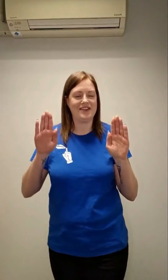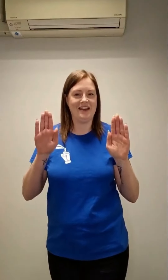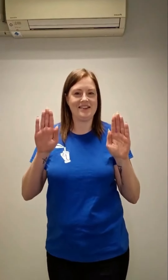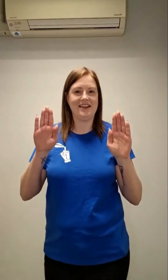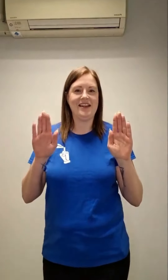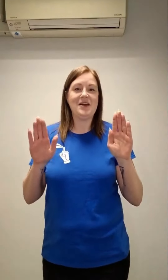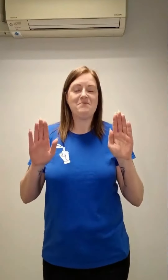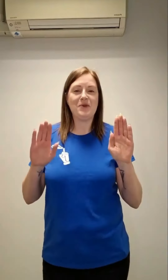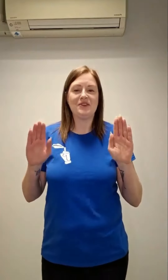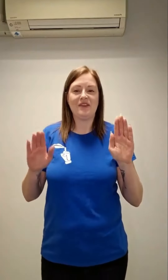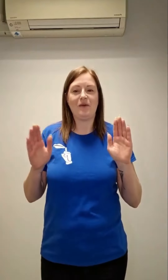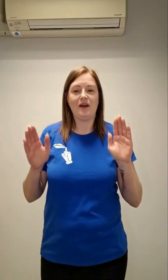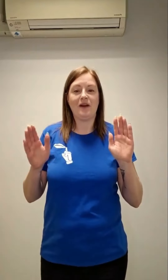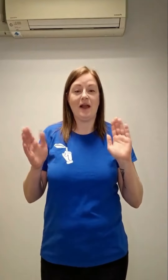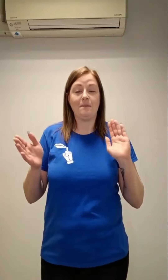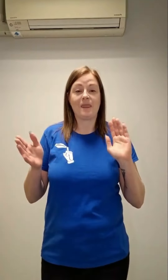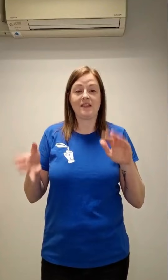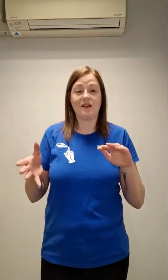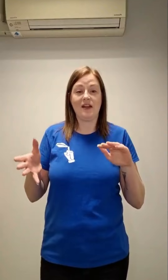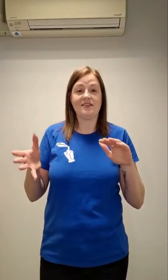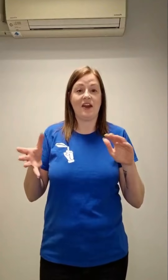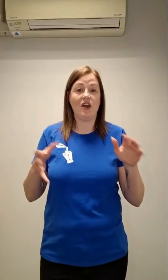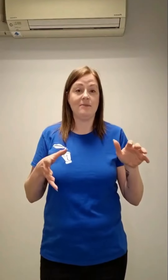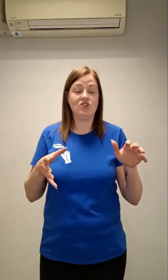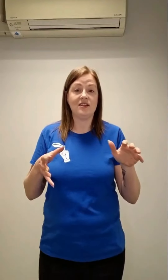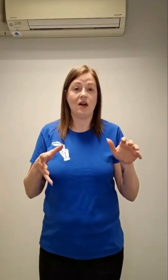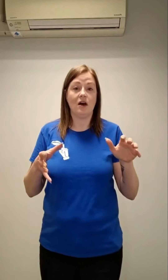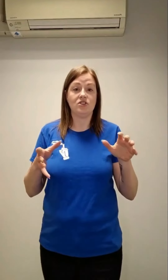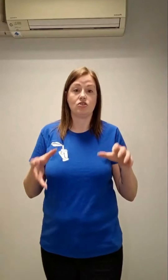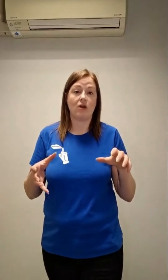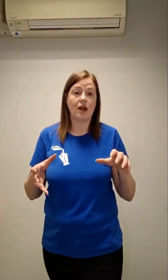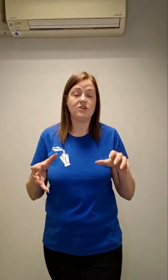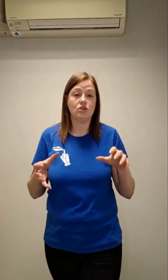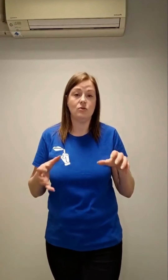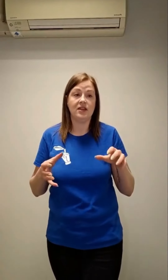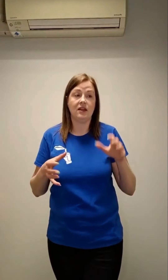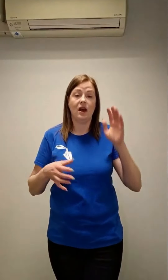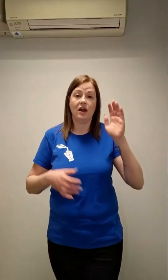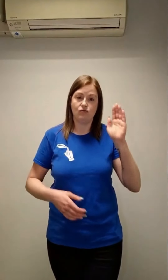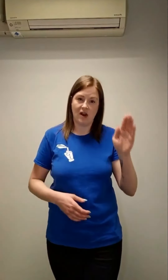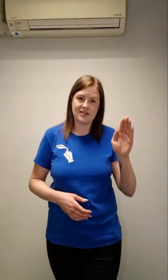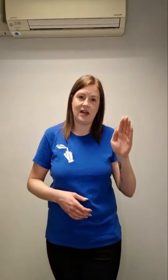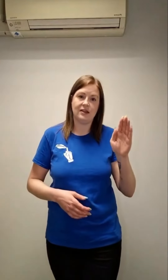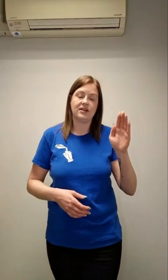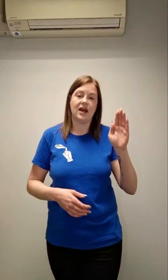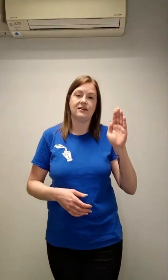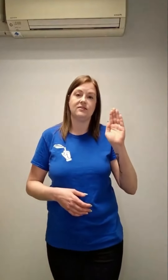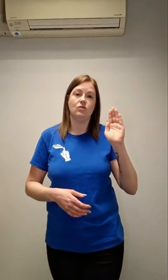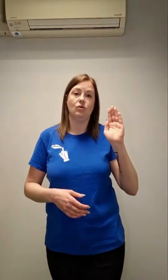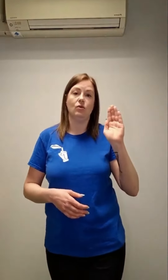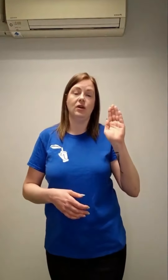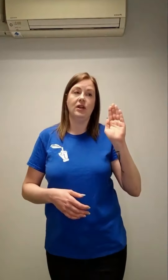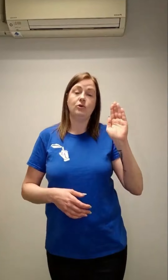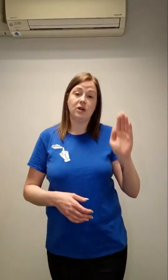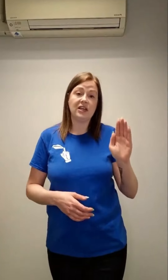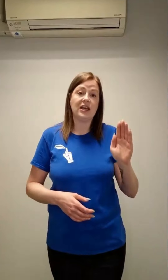hand. Most of our signs and our images are described using a right hand as your working